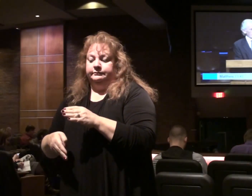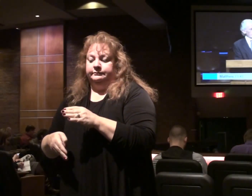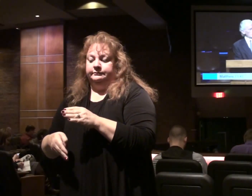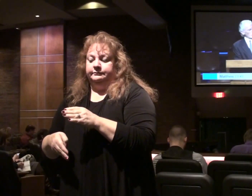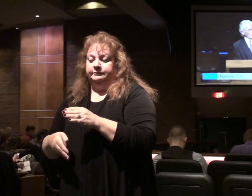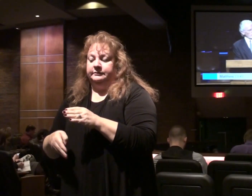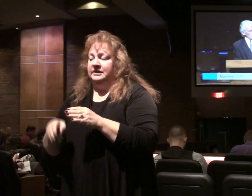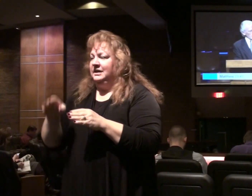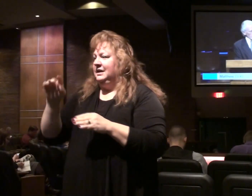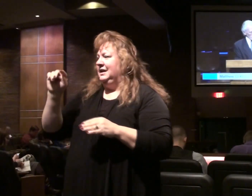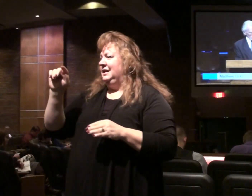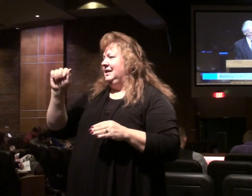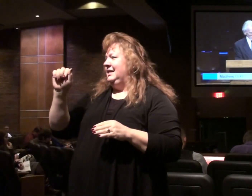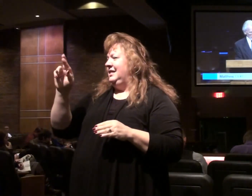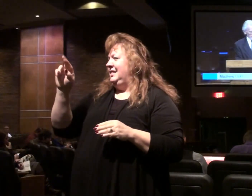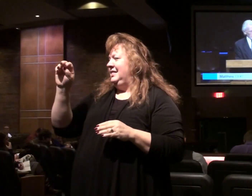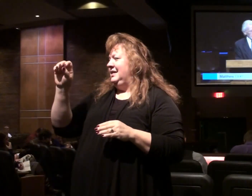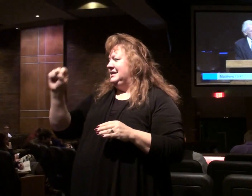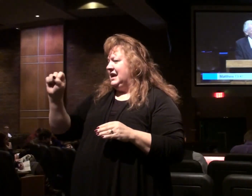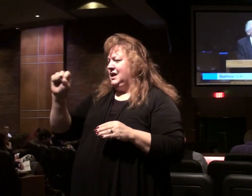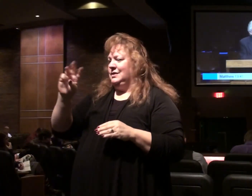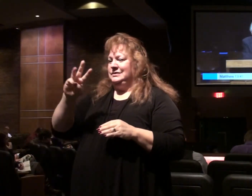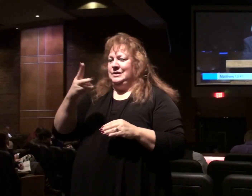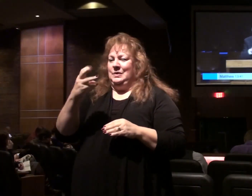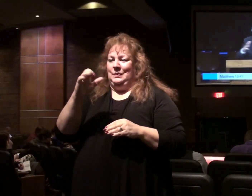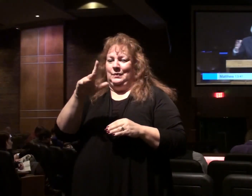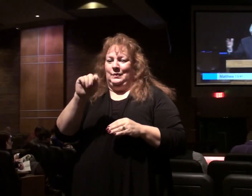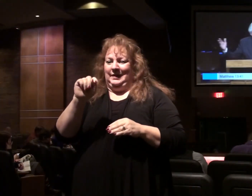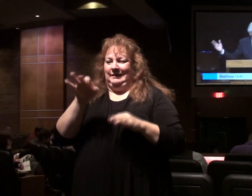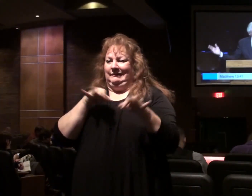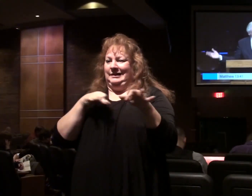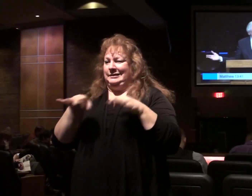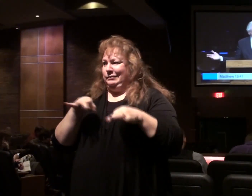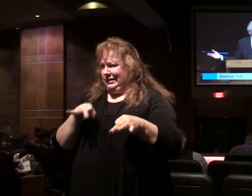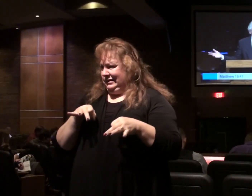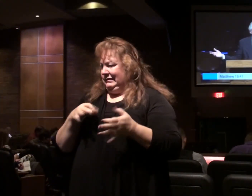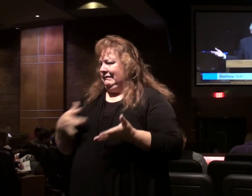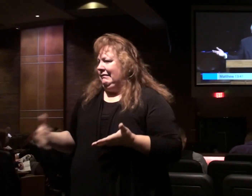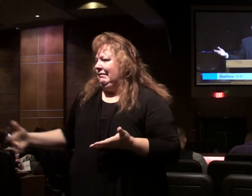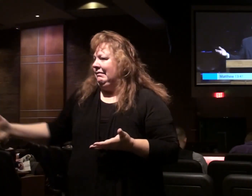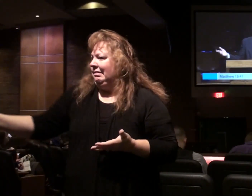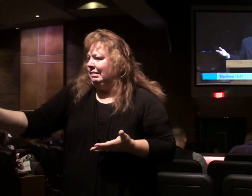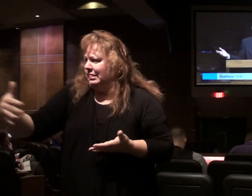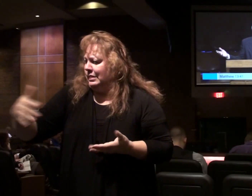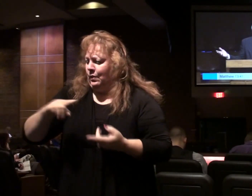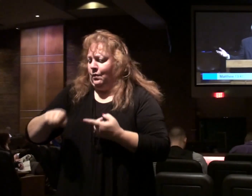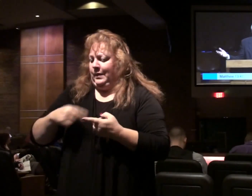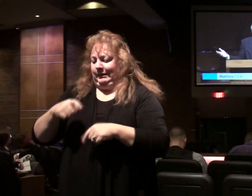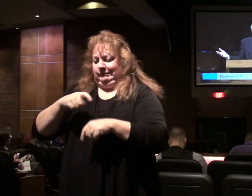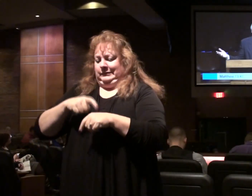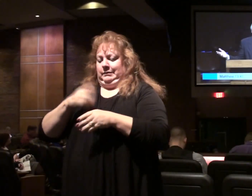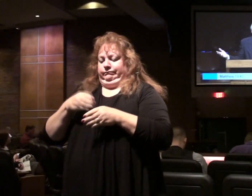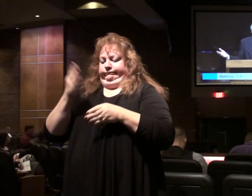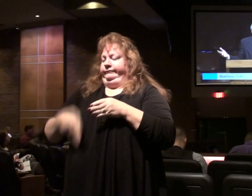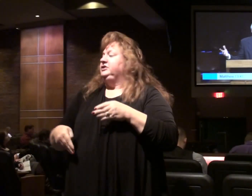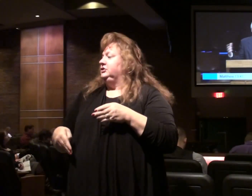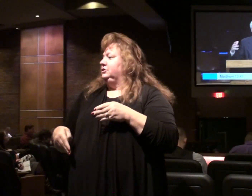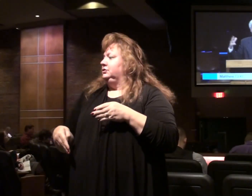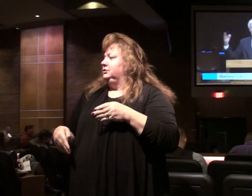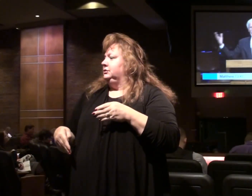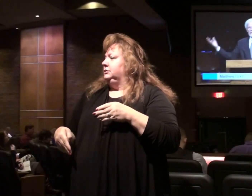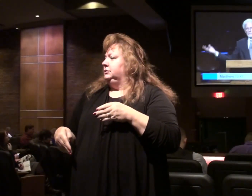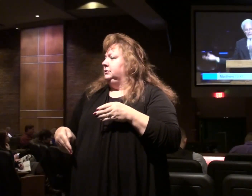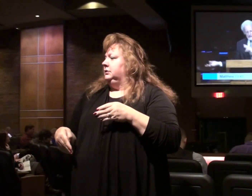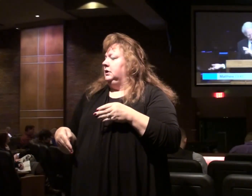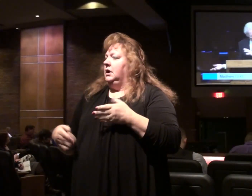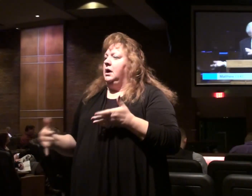parable, the tares, the wheat, the tares are explained. And he says the harvest will be the end of the age. There will